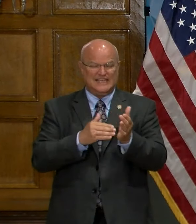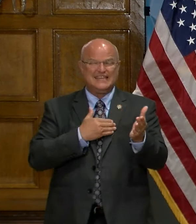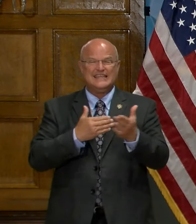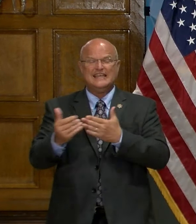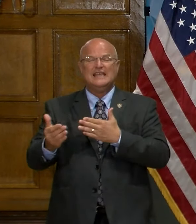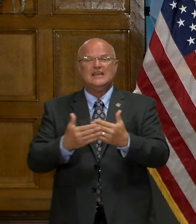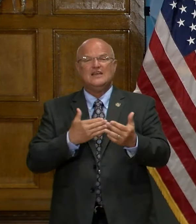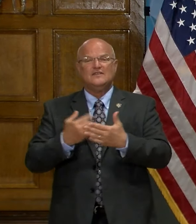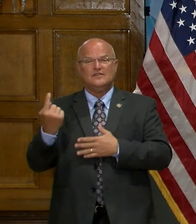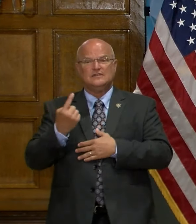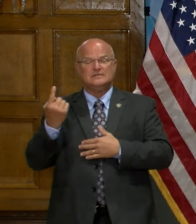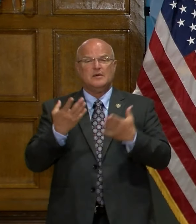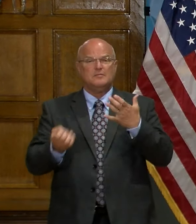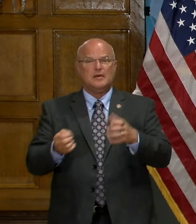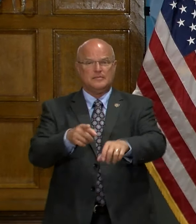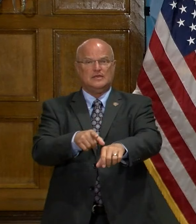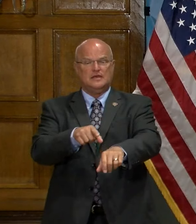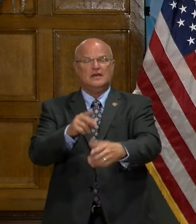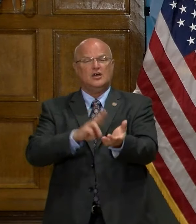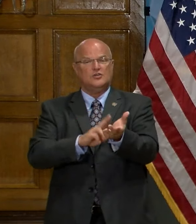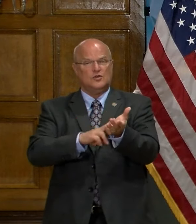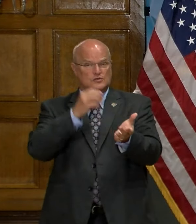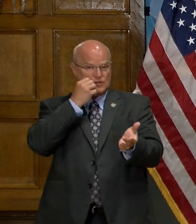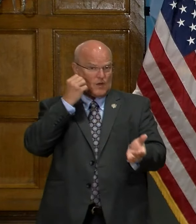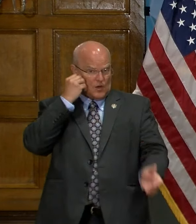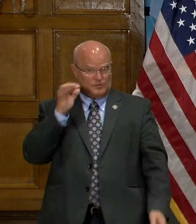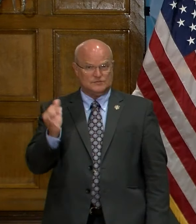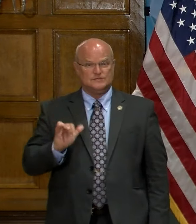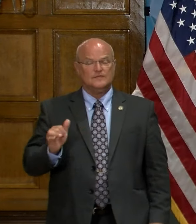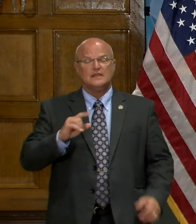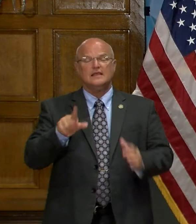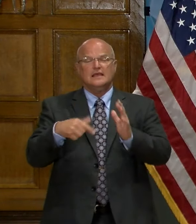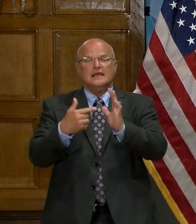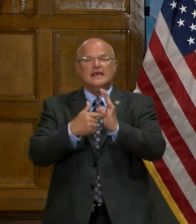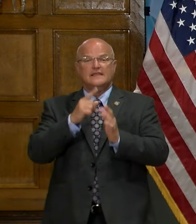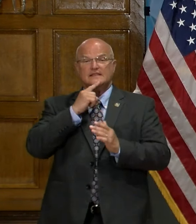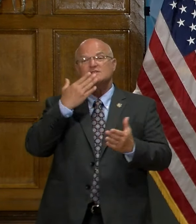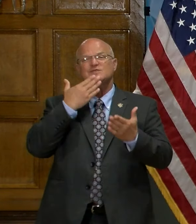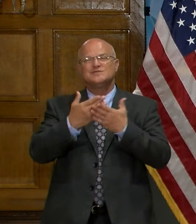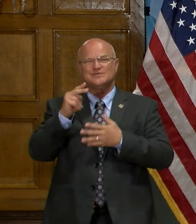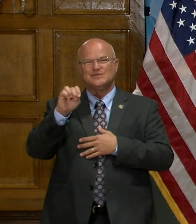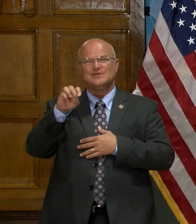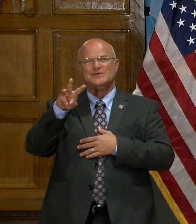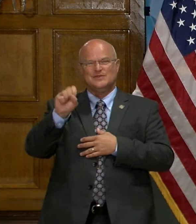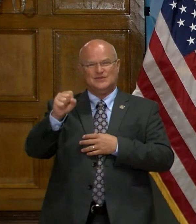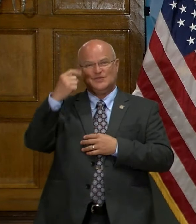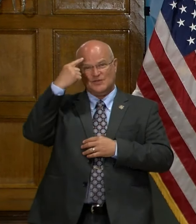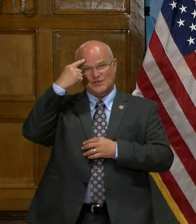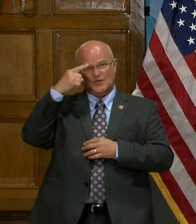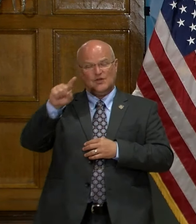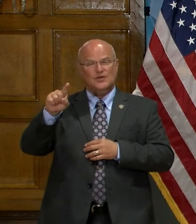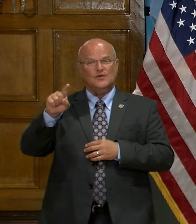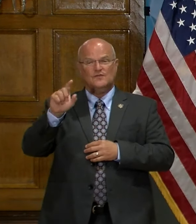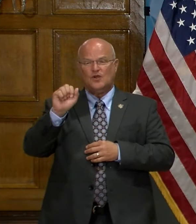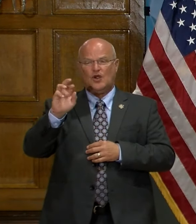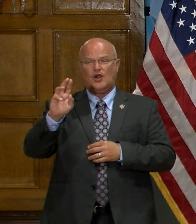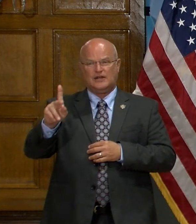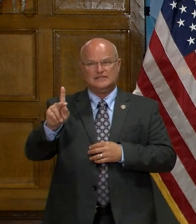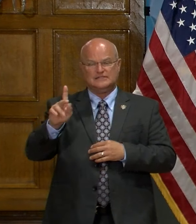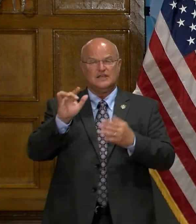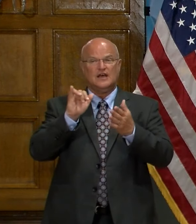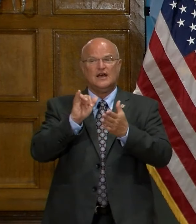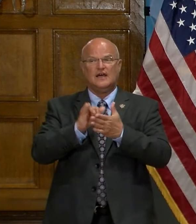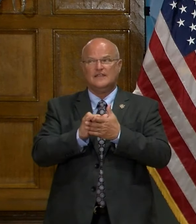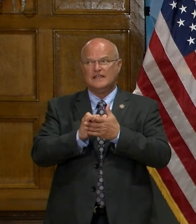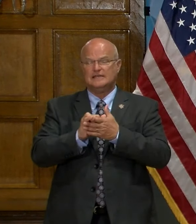though someone might be in a long-term care facility. And this is good news for Arkansas that